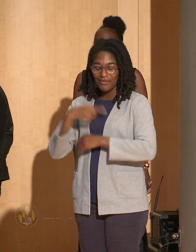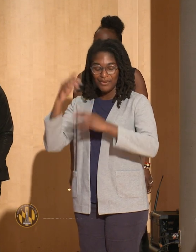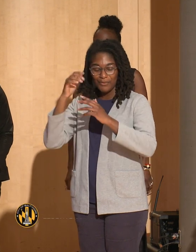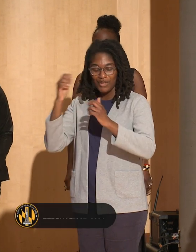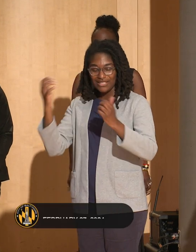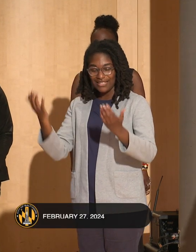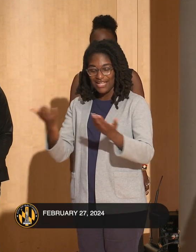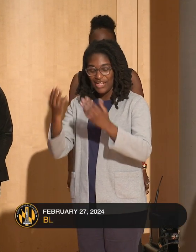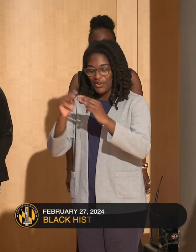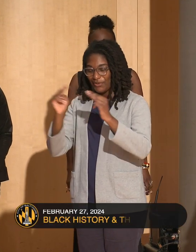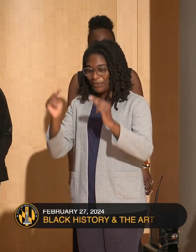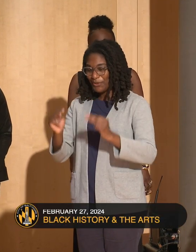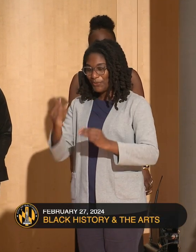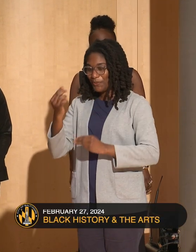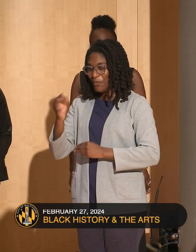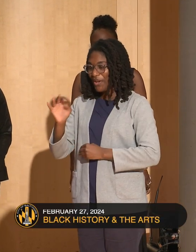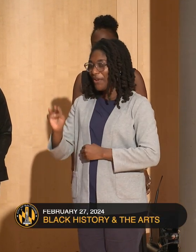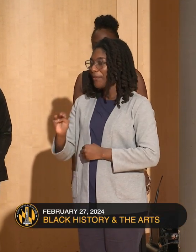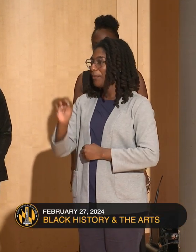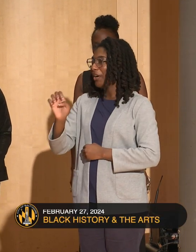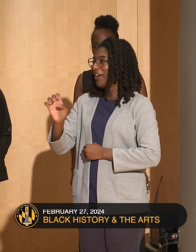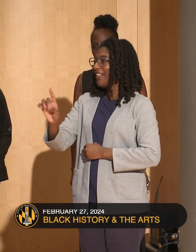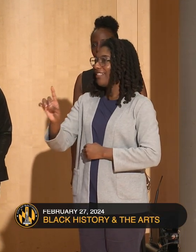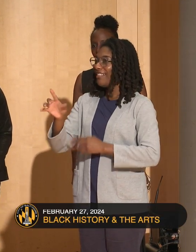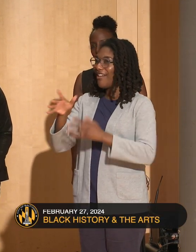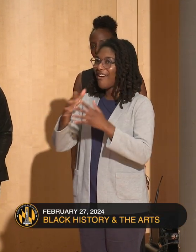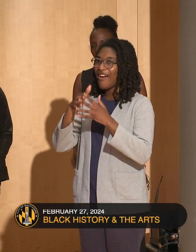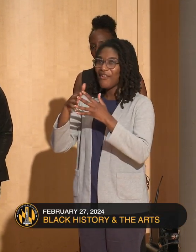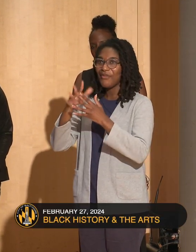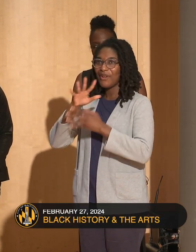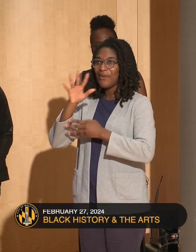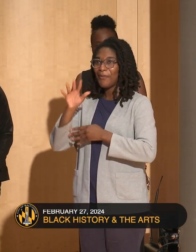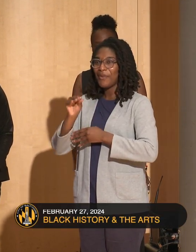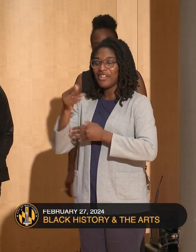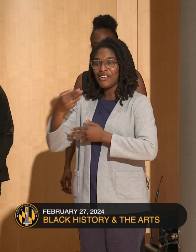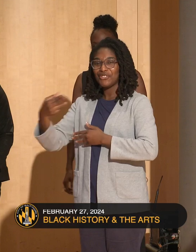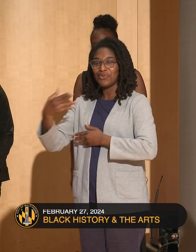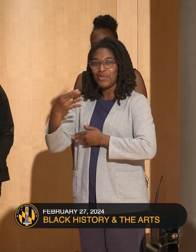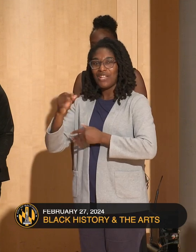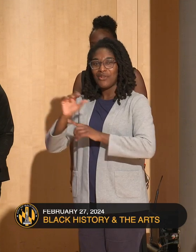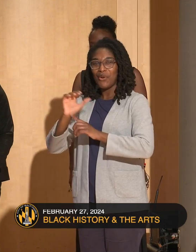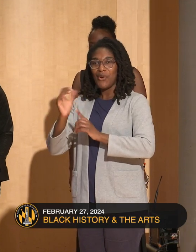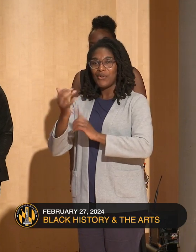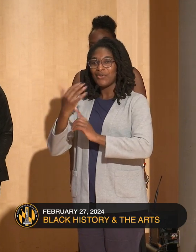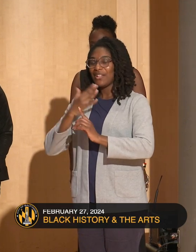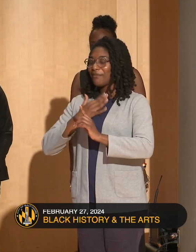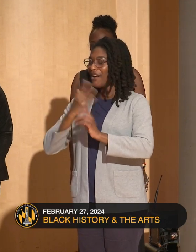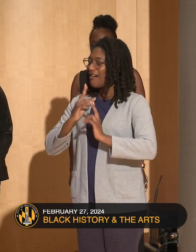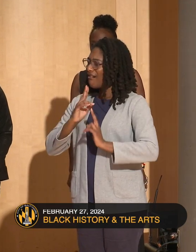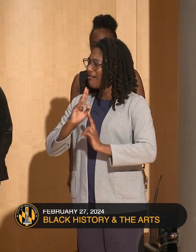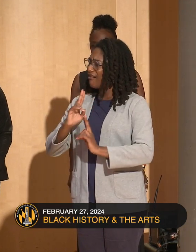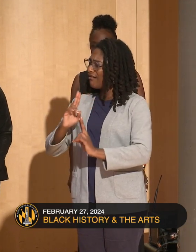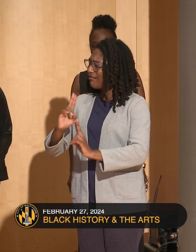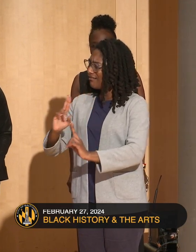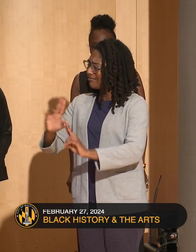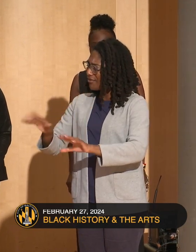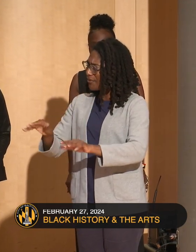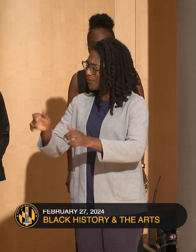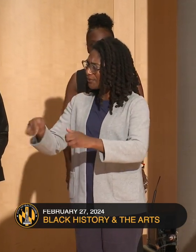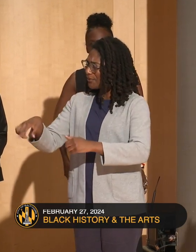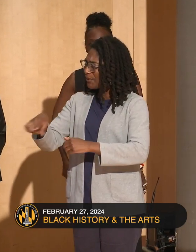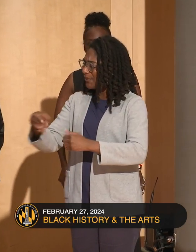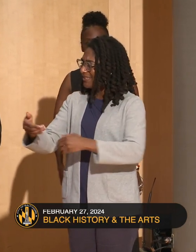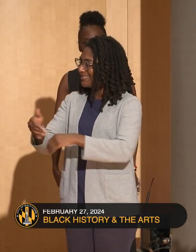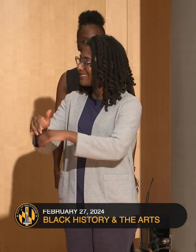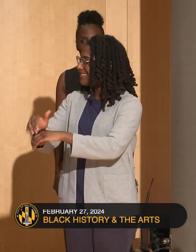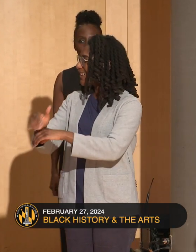Lewis Museum of Maryland African American History and Culture, and it is our honor to host you this evening